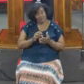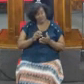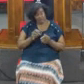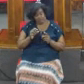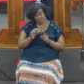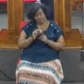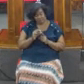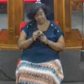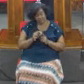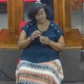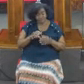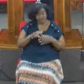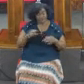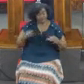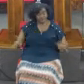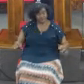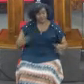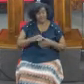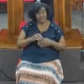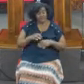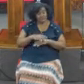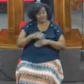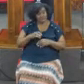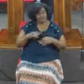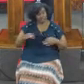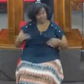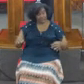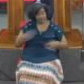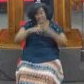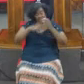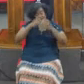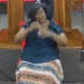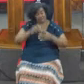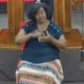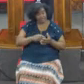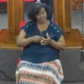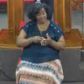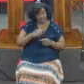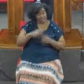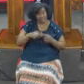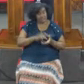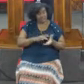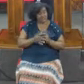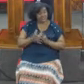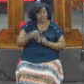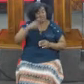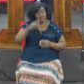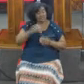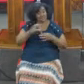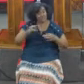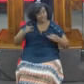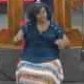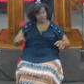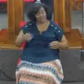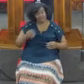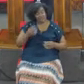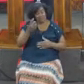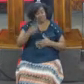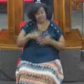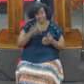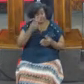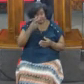that the parable, of course, is an earthly story with a heavenly meaning. When Jesus told these stories, it was usually based on